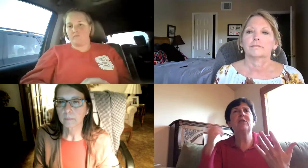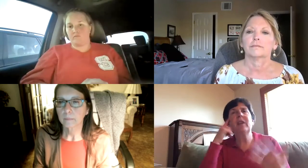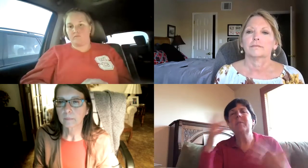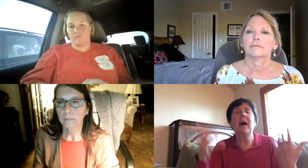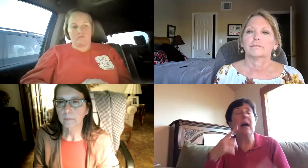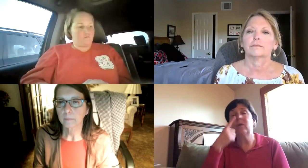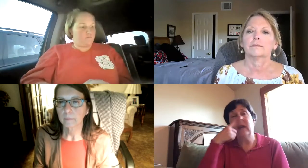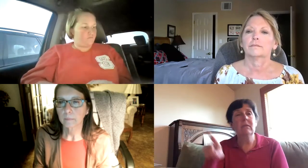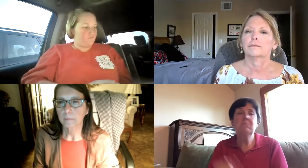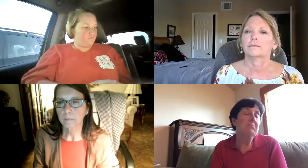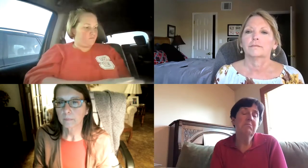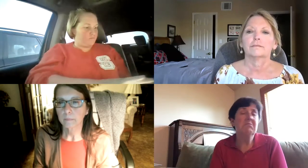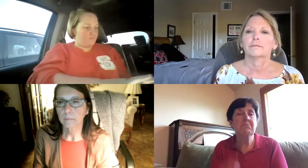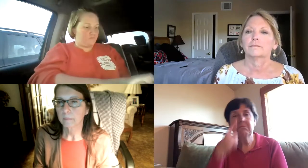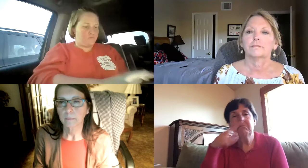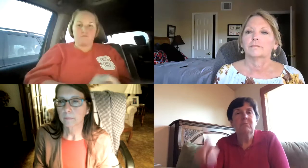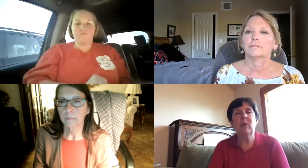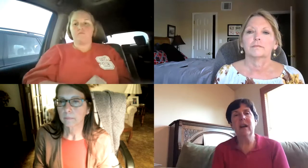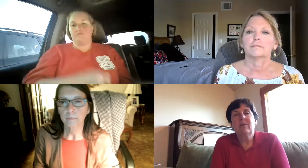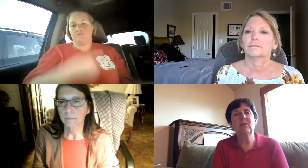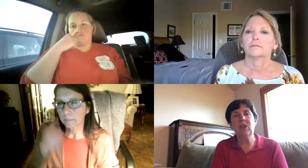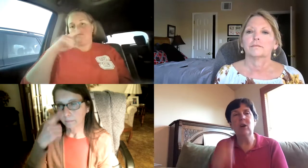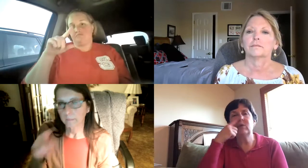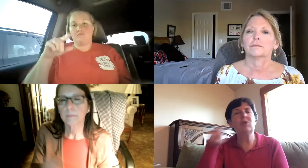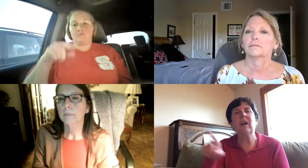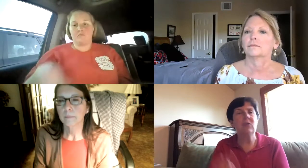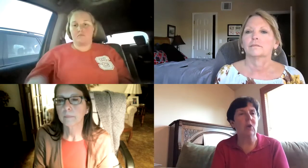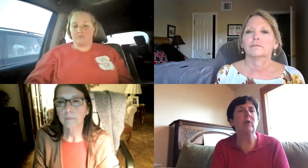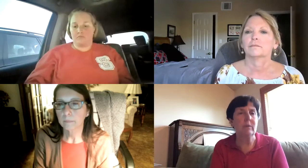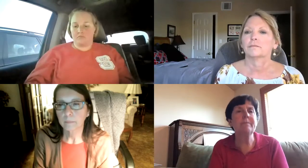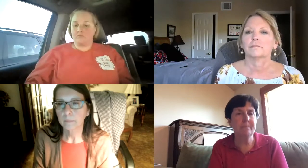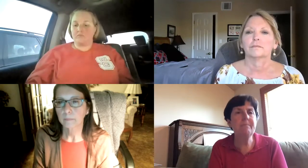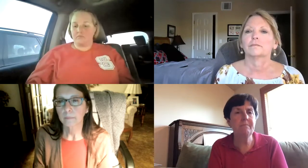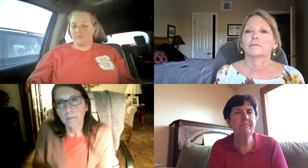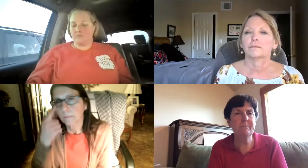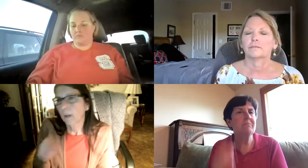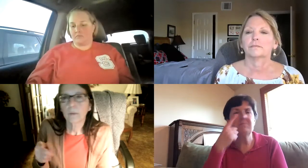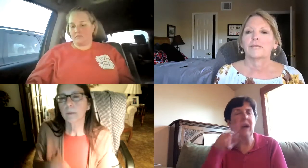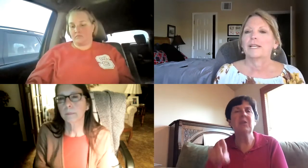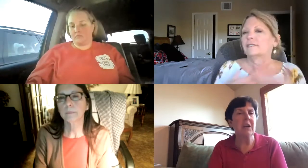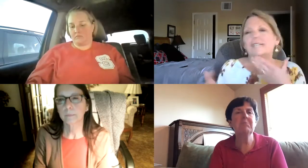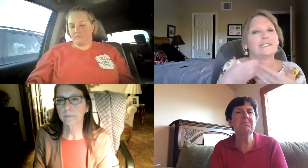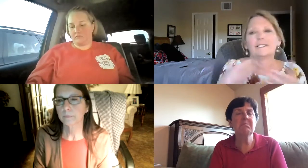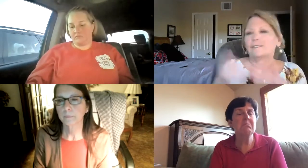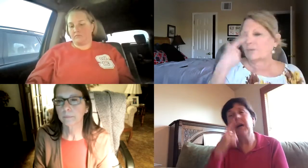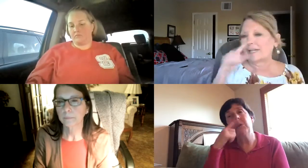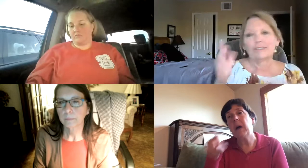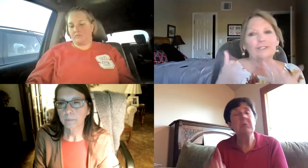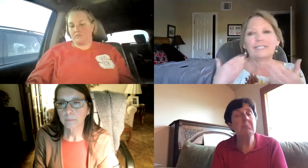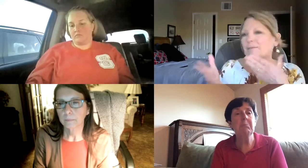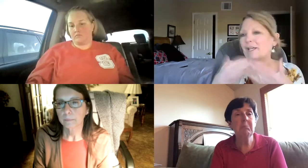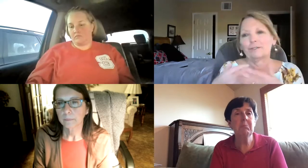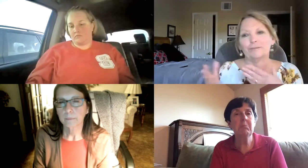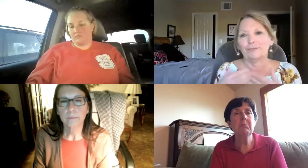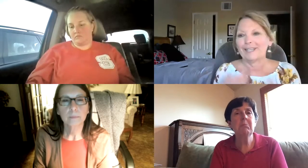What do you think about, I don't care. Whatever, you know, shrug a shoulder. I don't care. I don't mind.